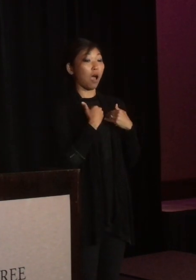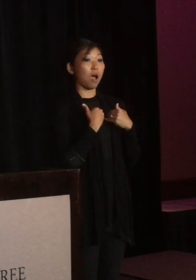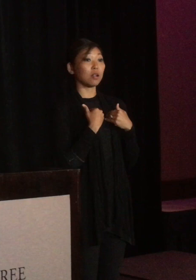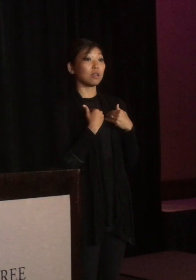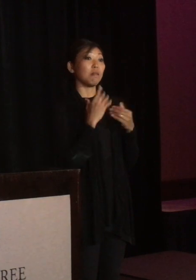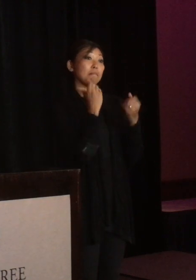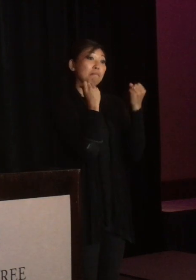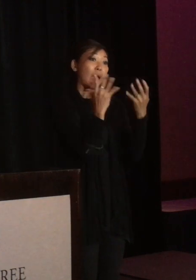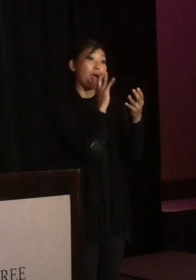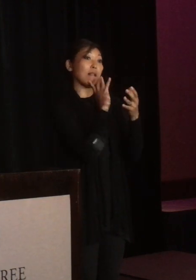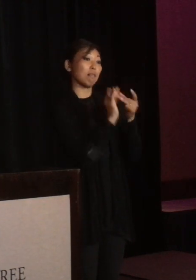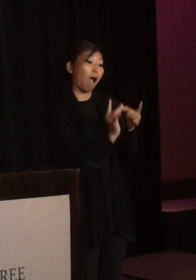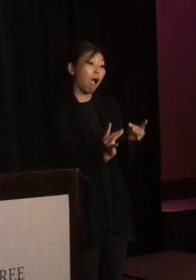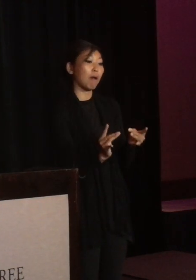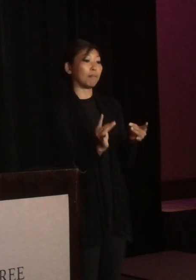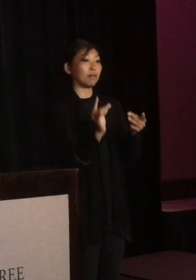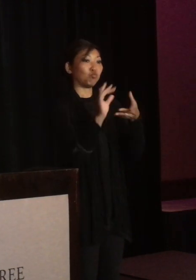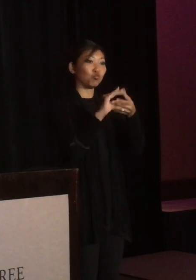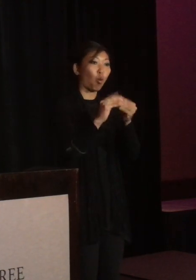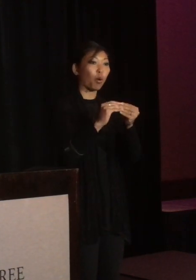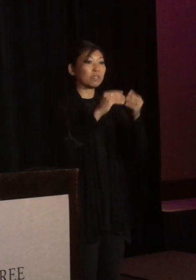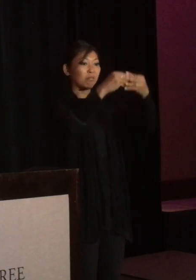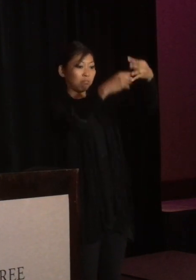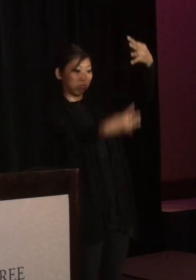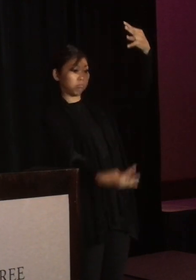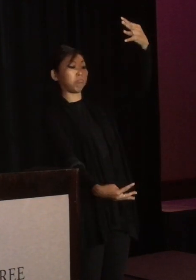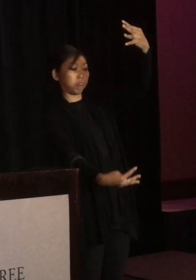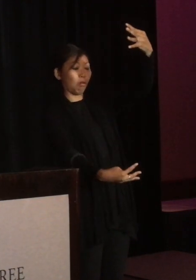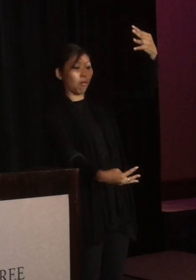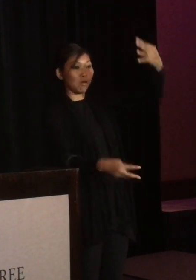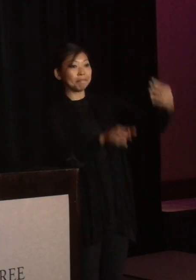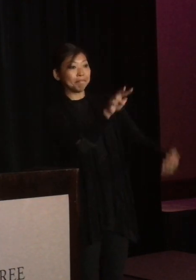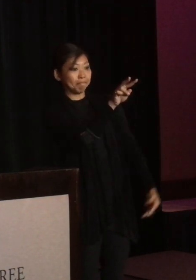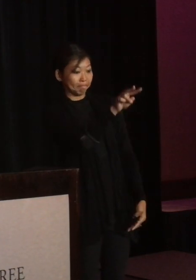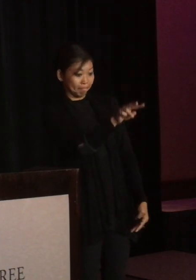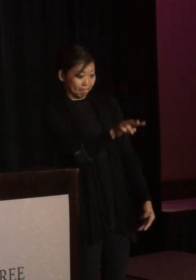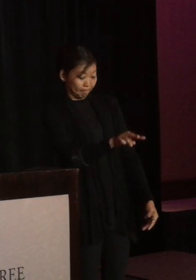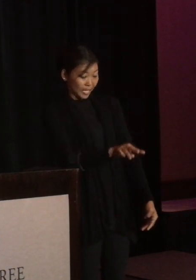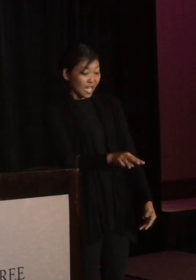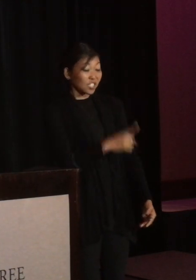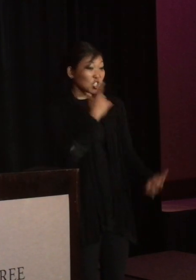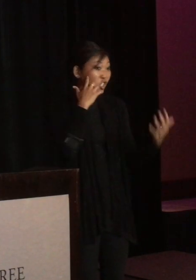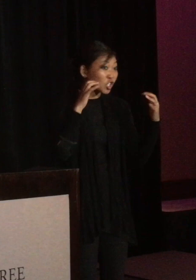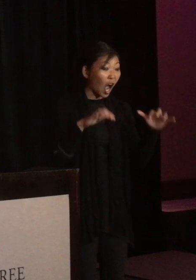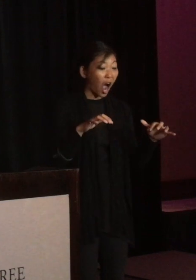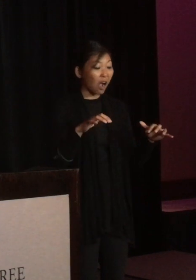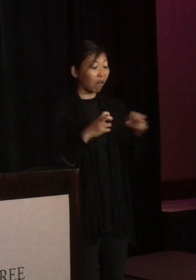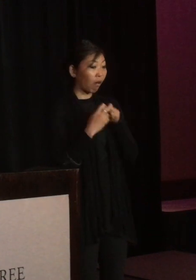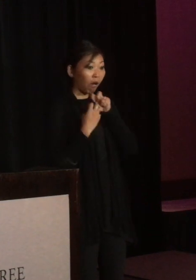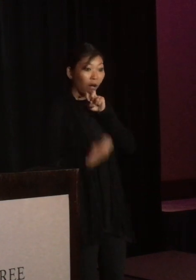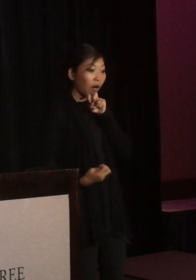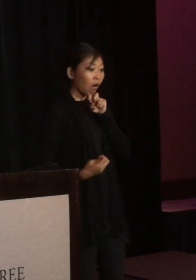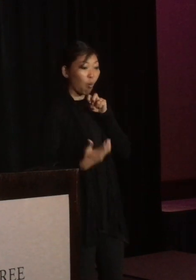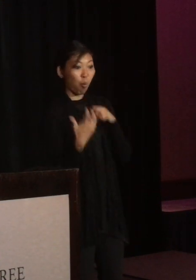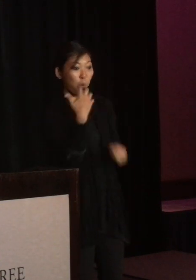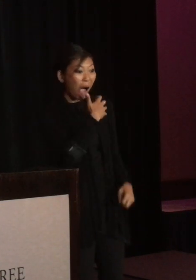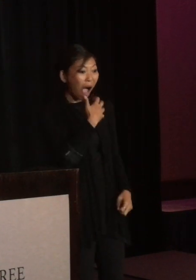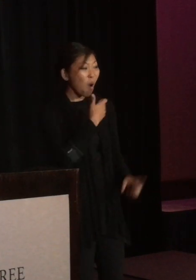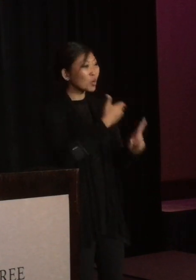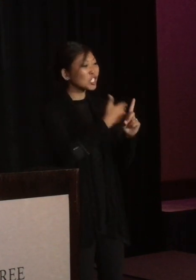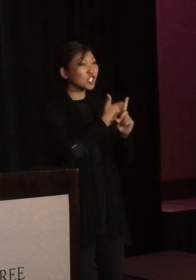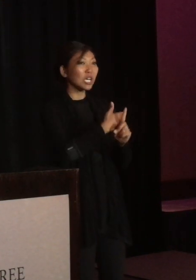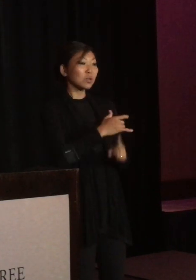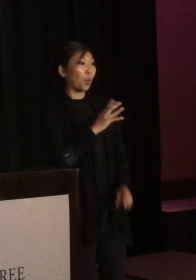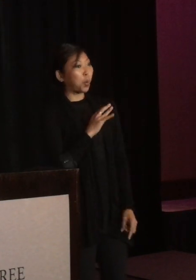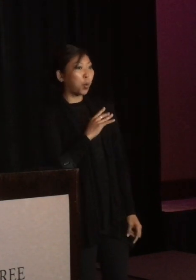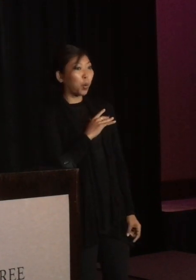of comments and stories. And usually it's kind of just this sort of shock and awe, like, wow, she seems so great.